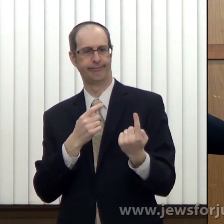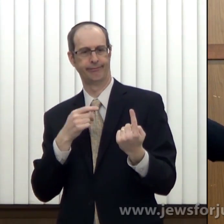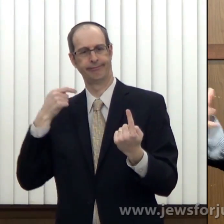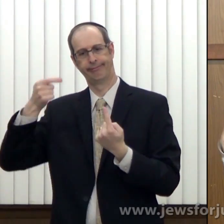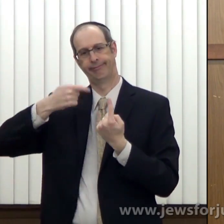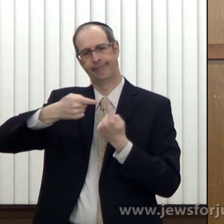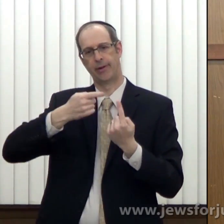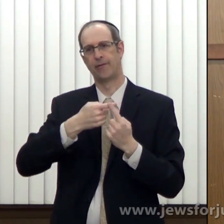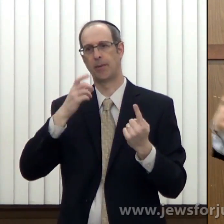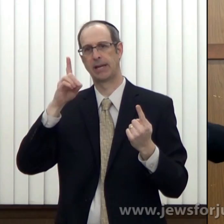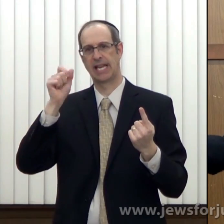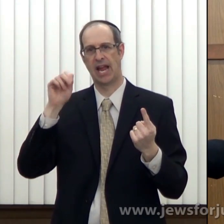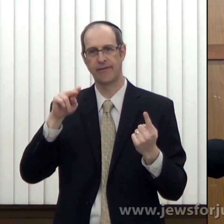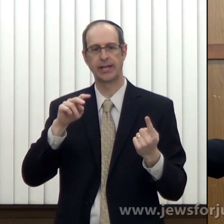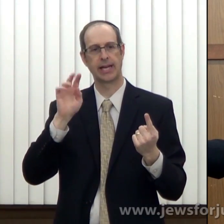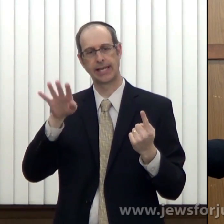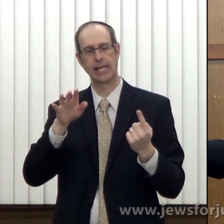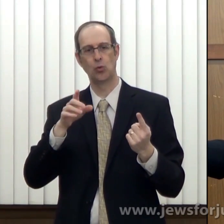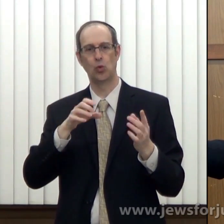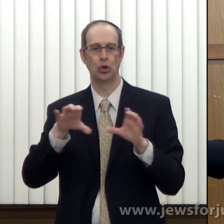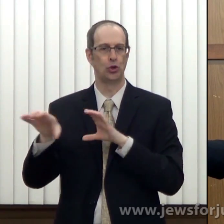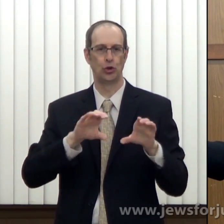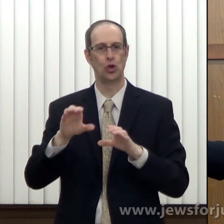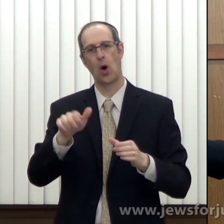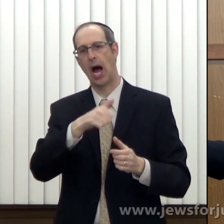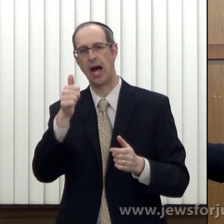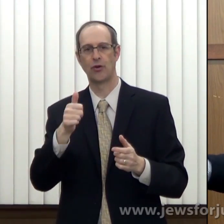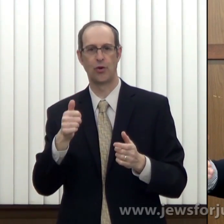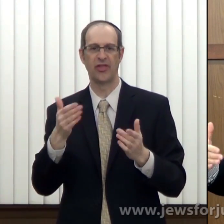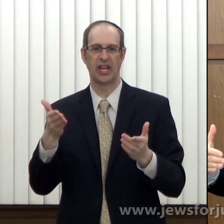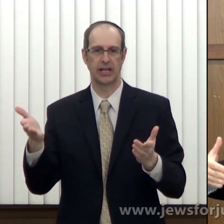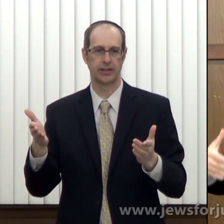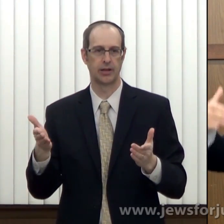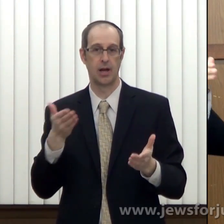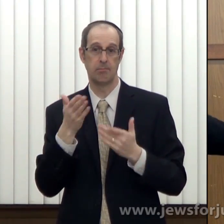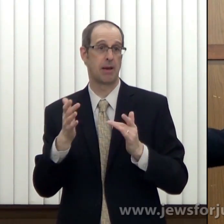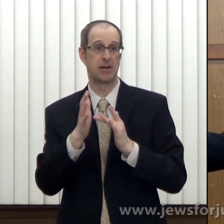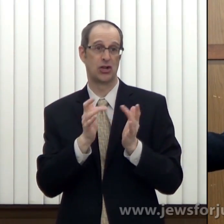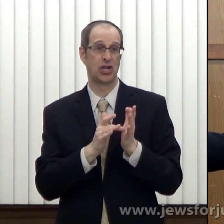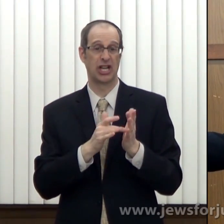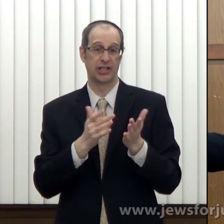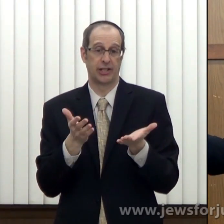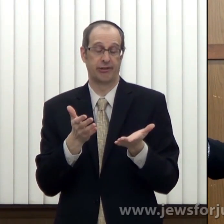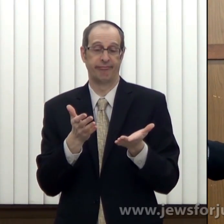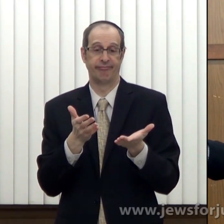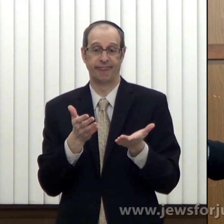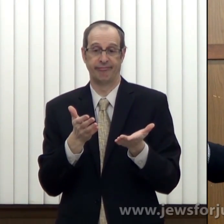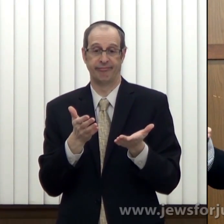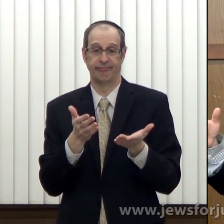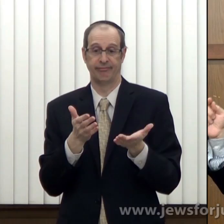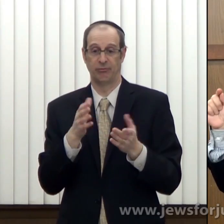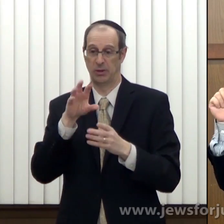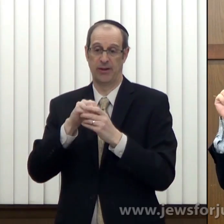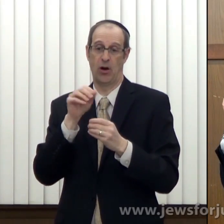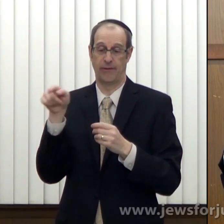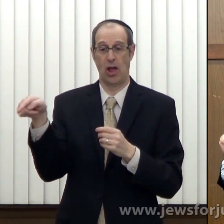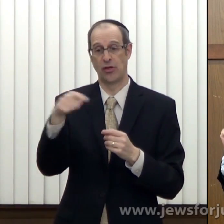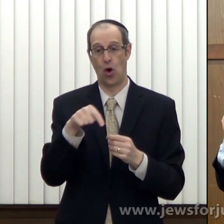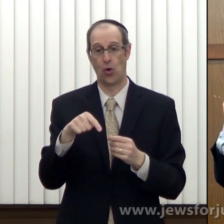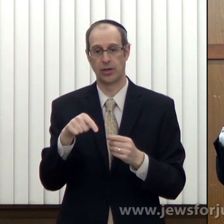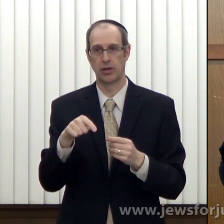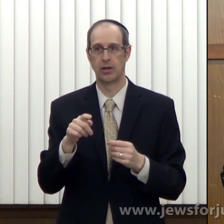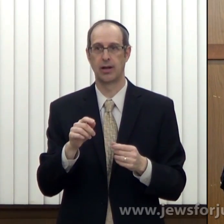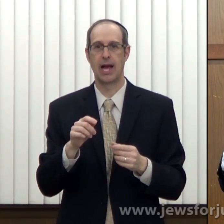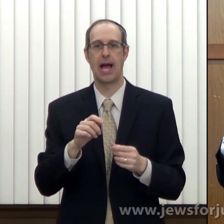David, and he will do other things, right? And maybe Jesus did those things. The problem is, there